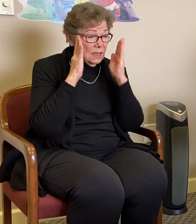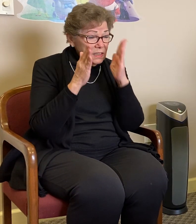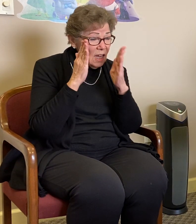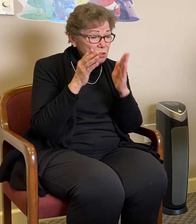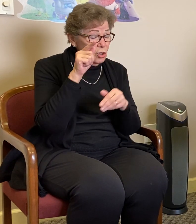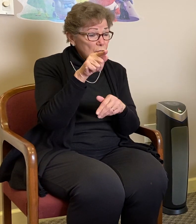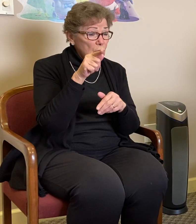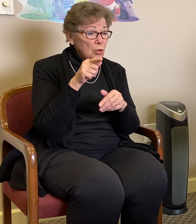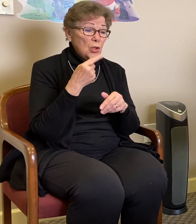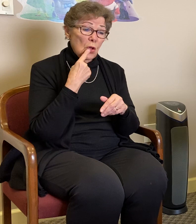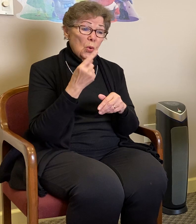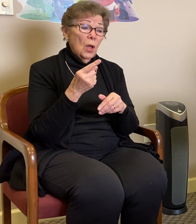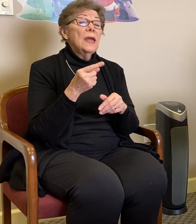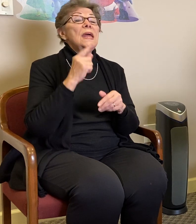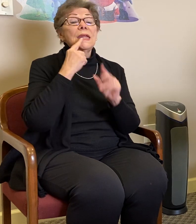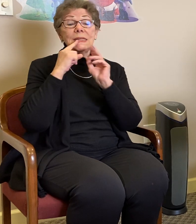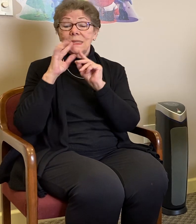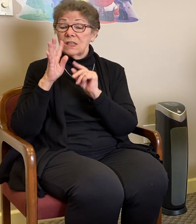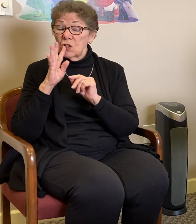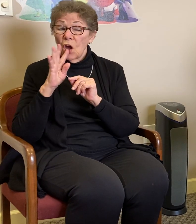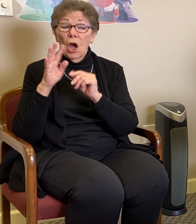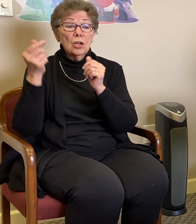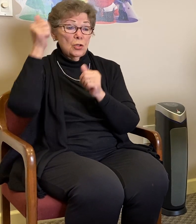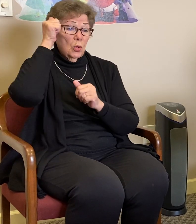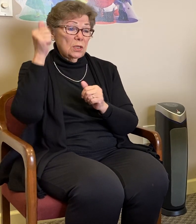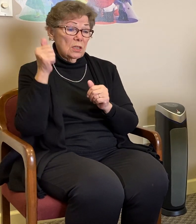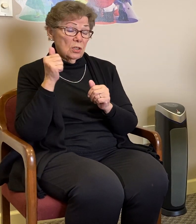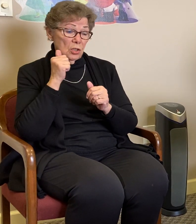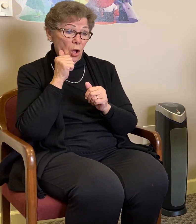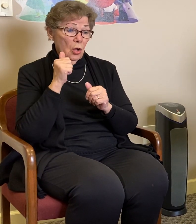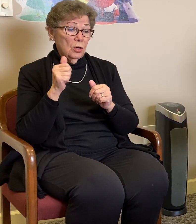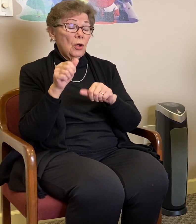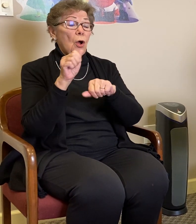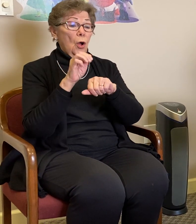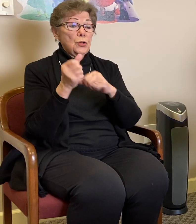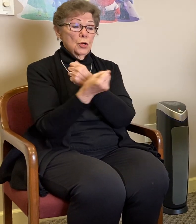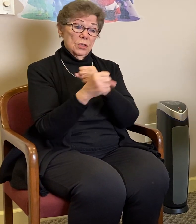can tell an adult on your safety network.